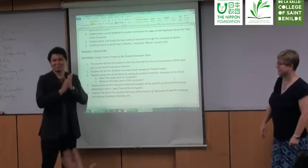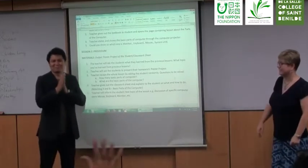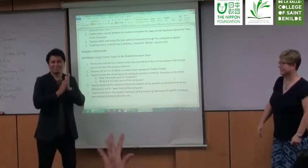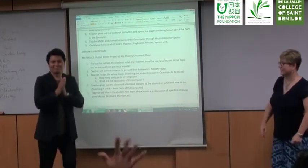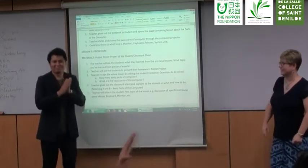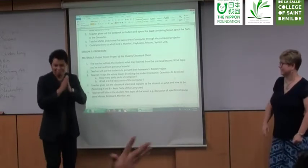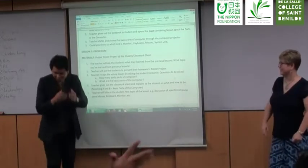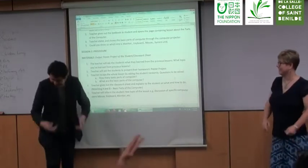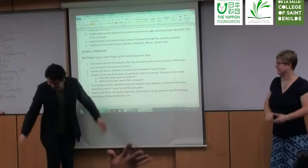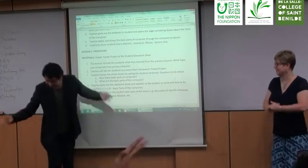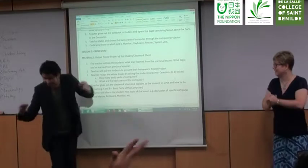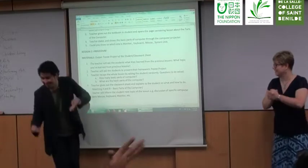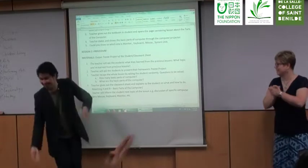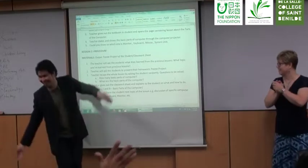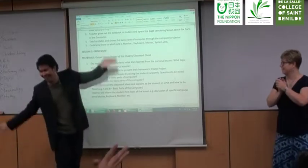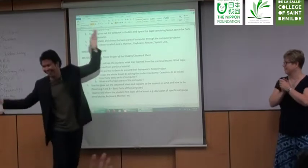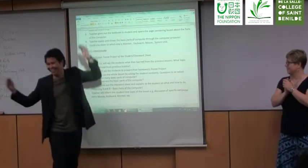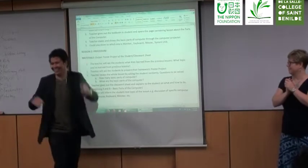the introduce the topic that